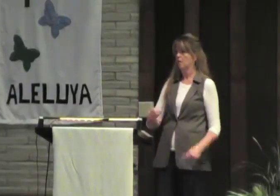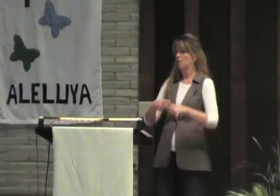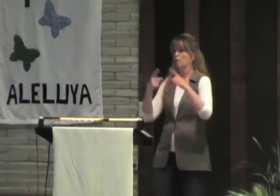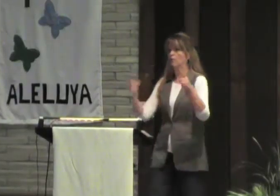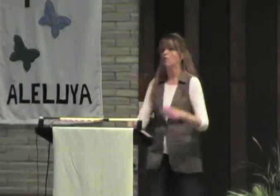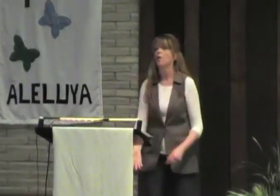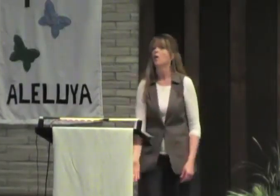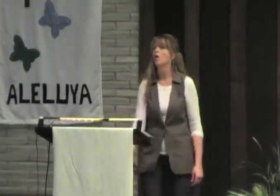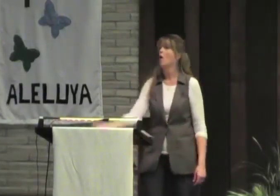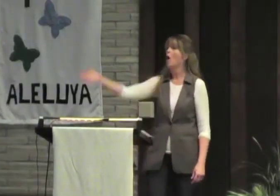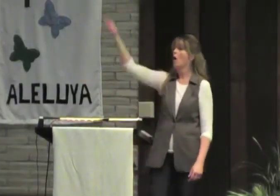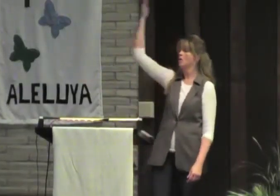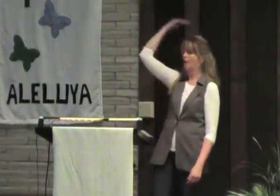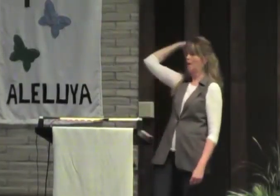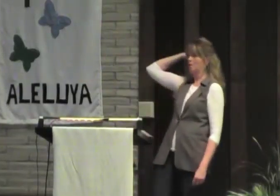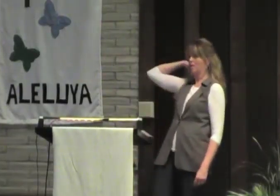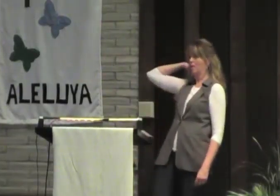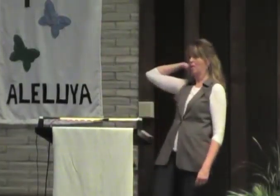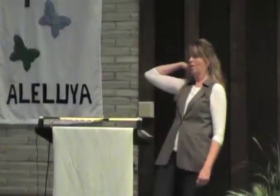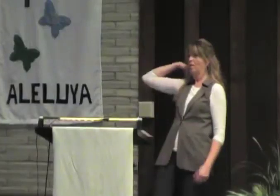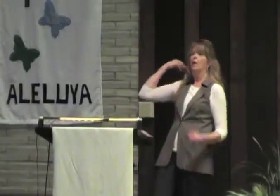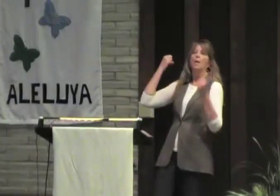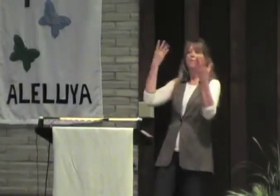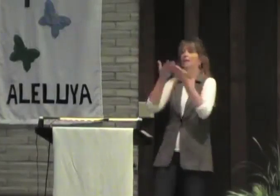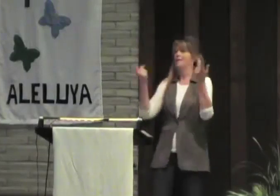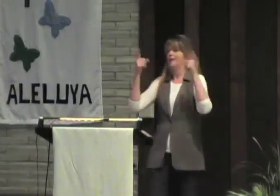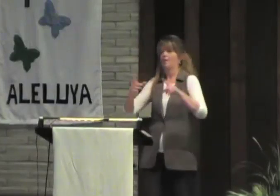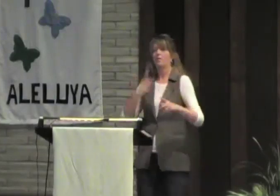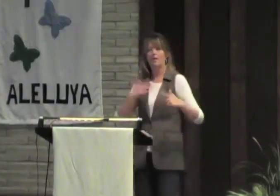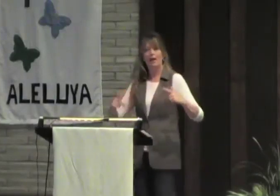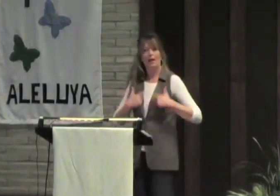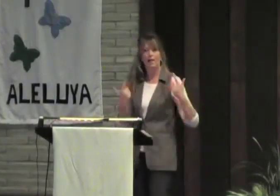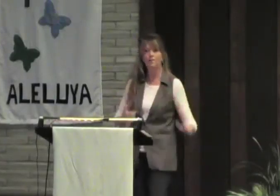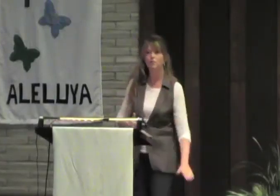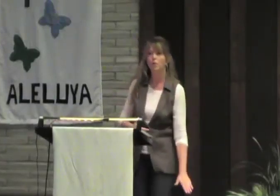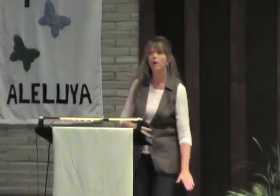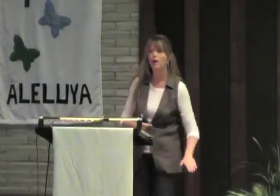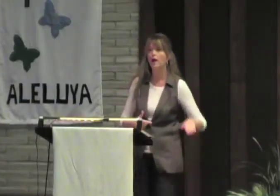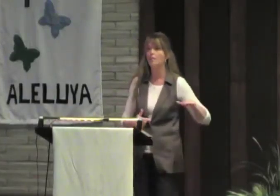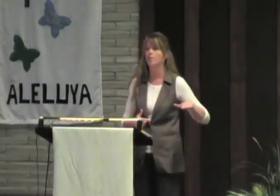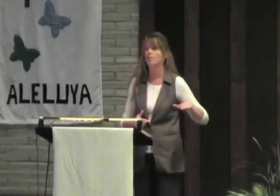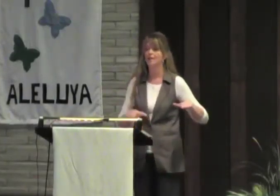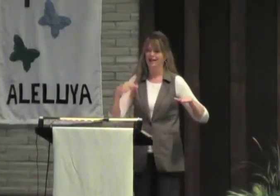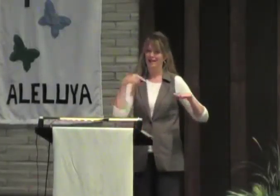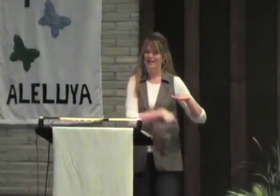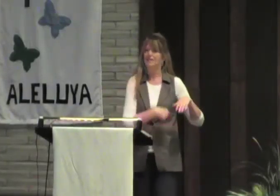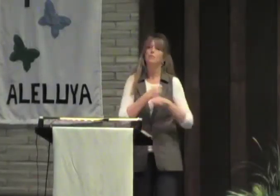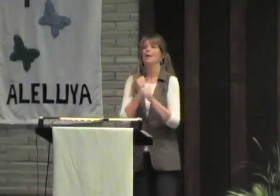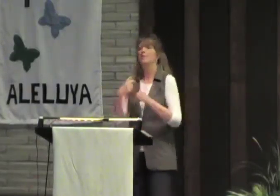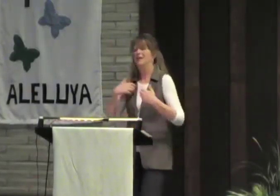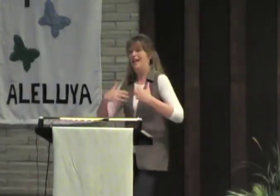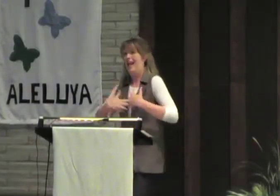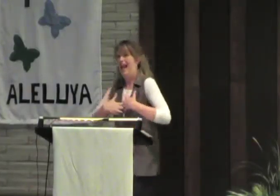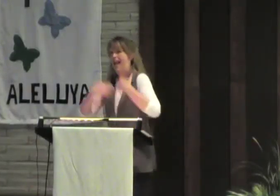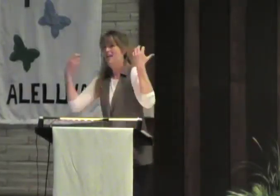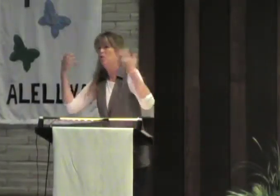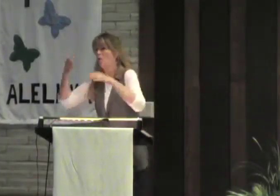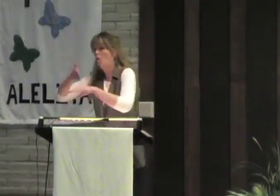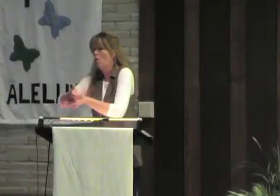It's a high percentage, it's from a long time in their past. So many things have happened in my life as I've grown up, and then this would make